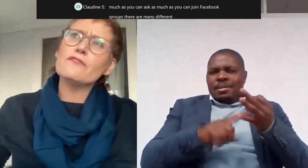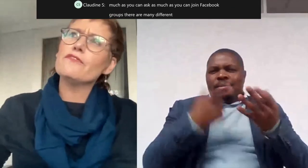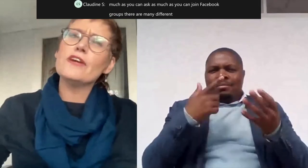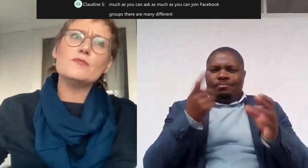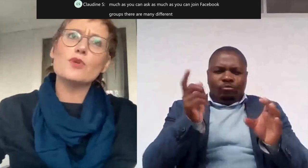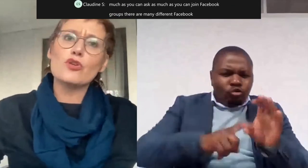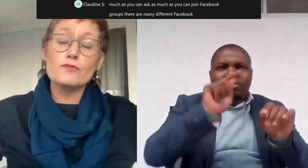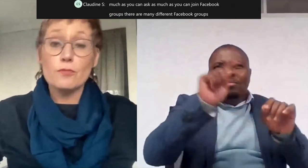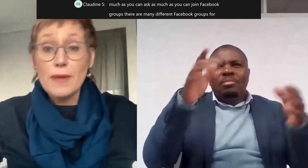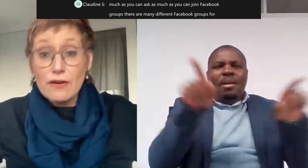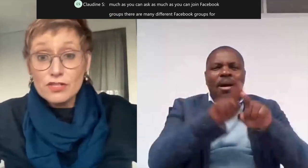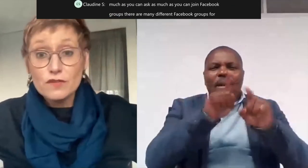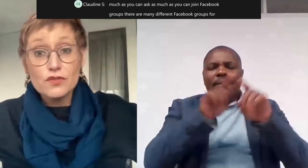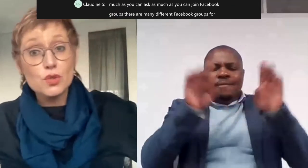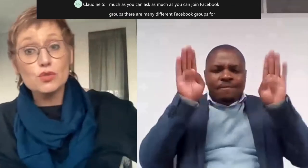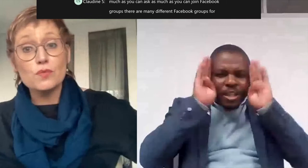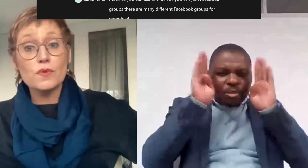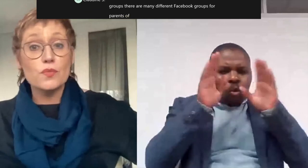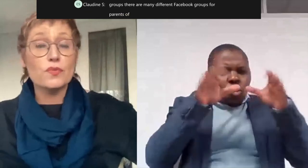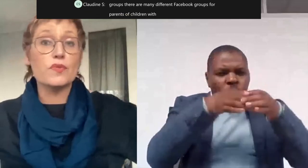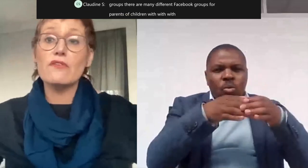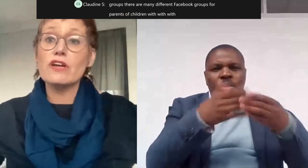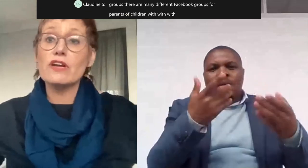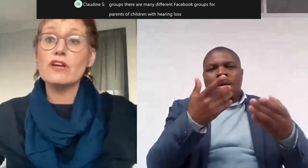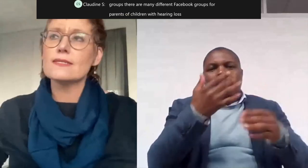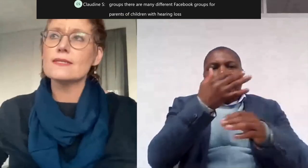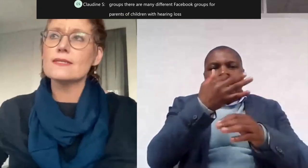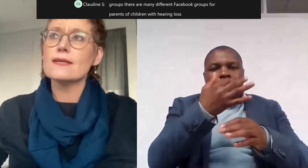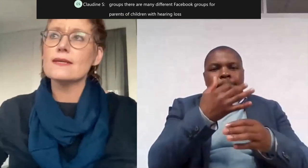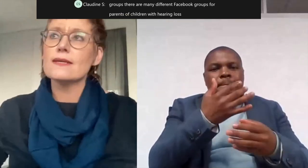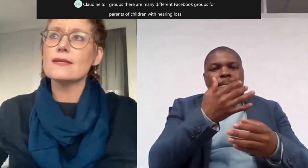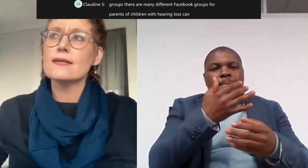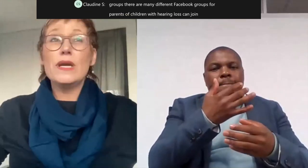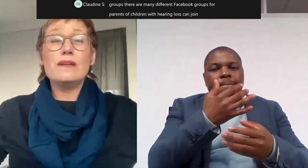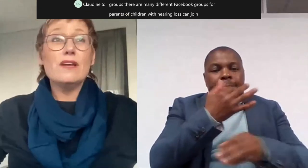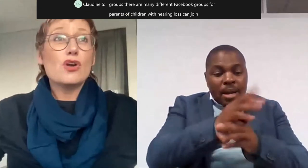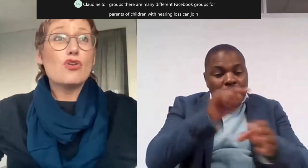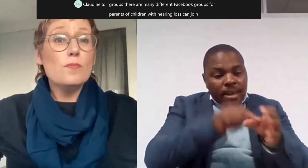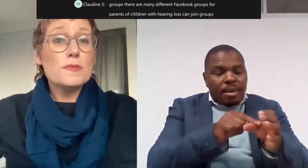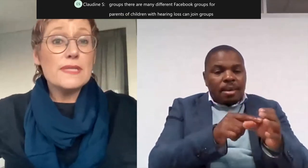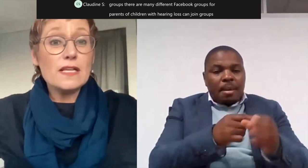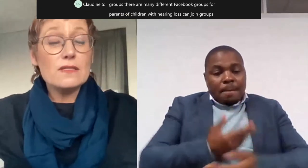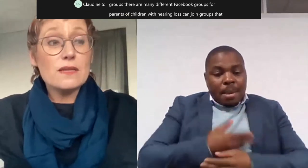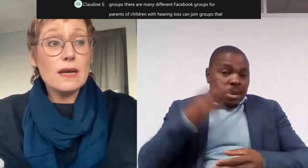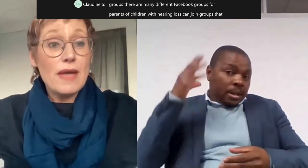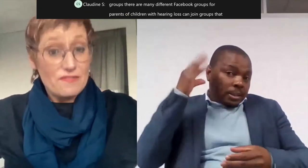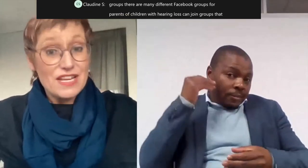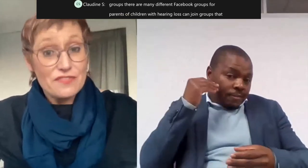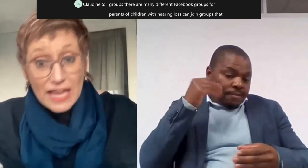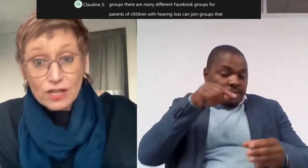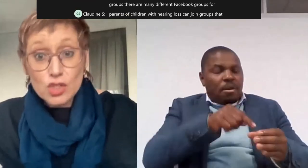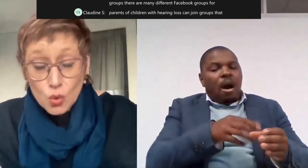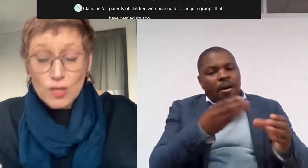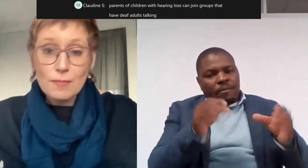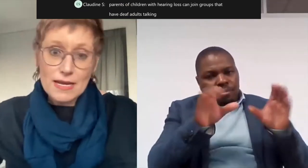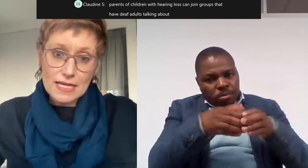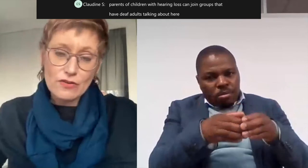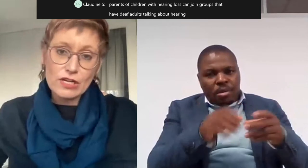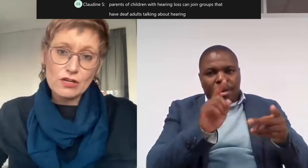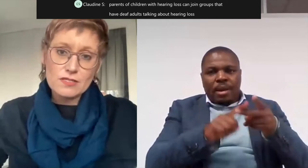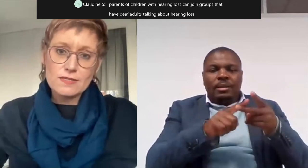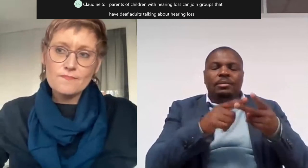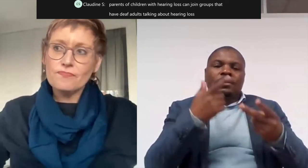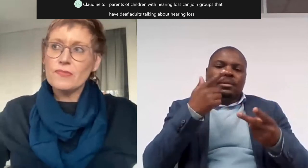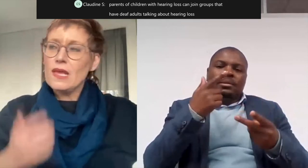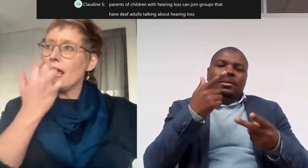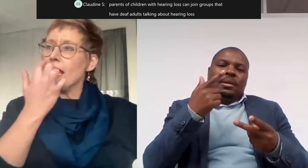are many different Facebook groups for parents of children with hearing loss. Join groups that have deaf adults talking about